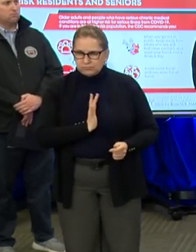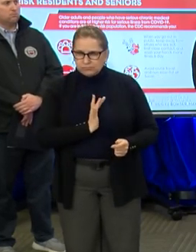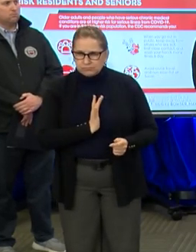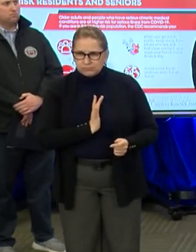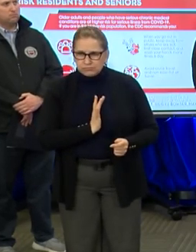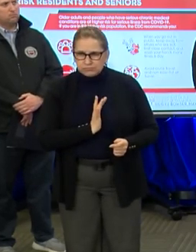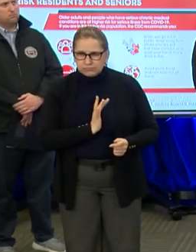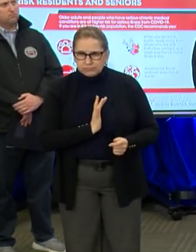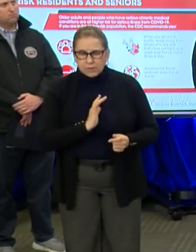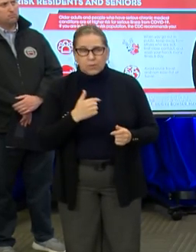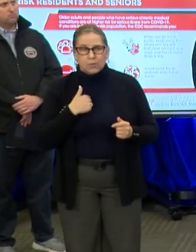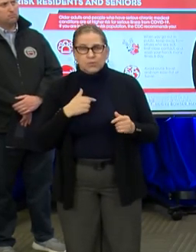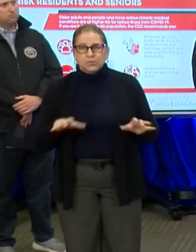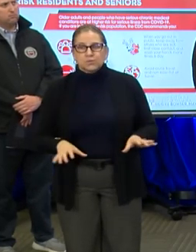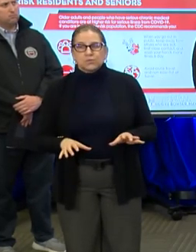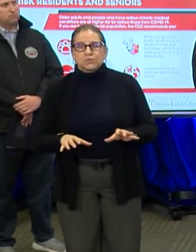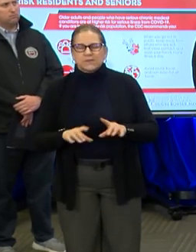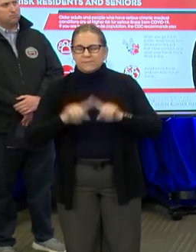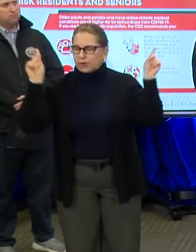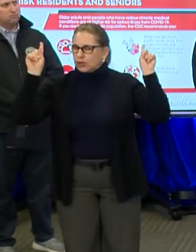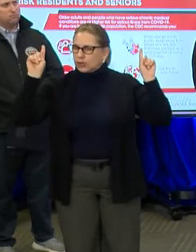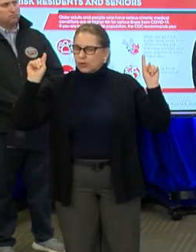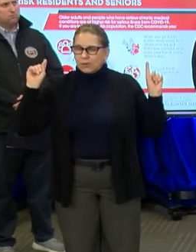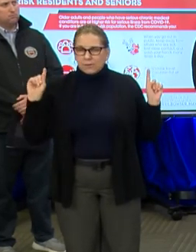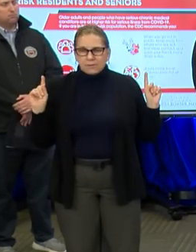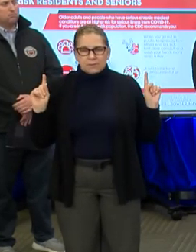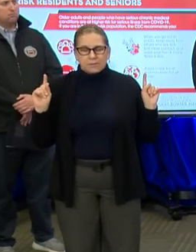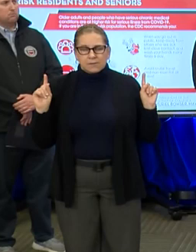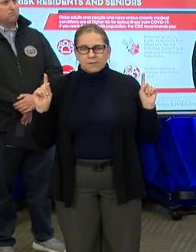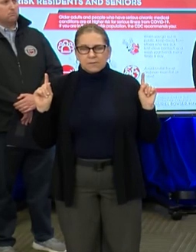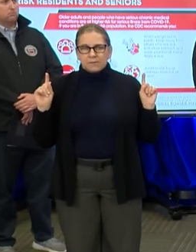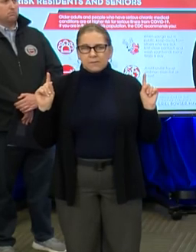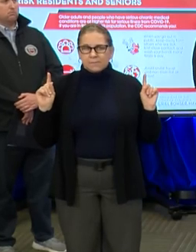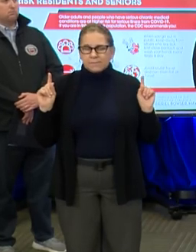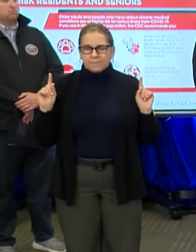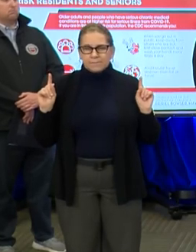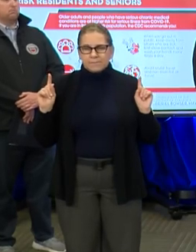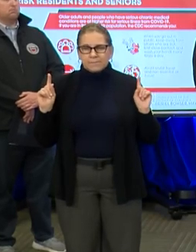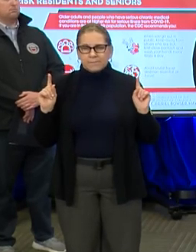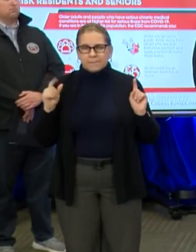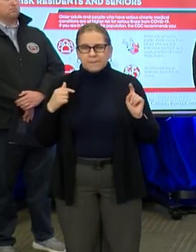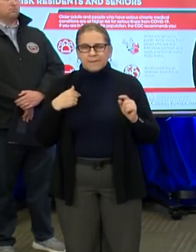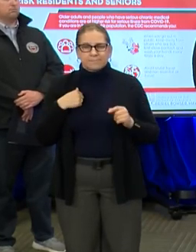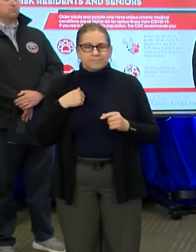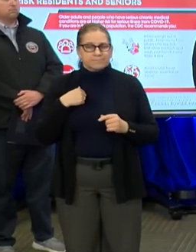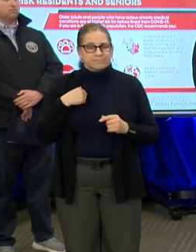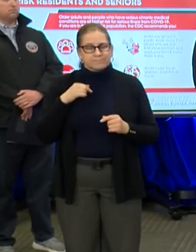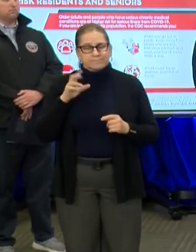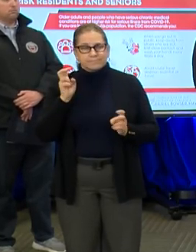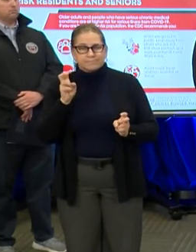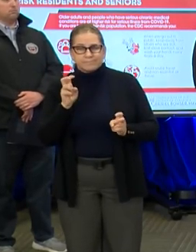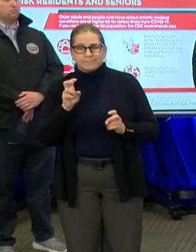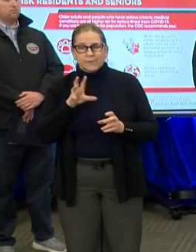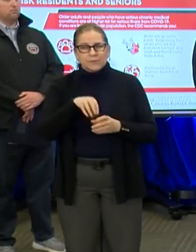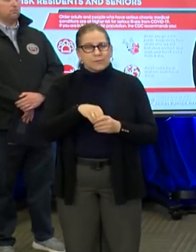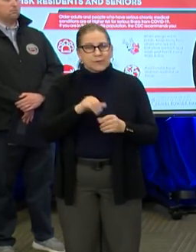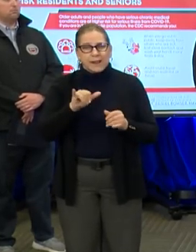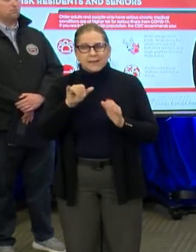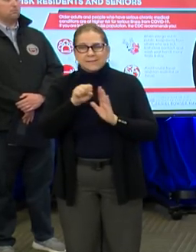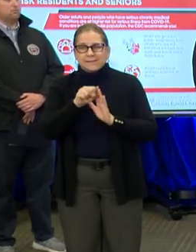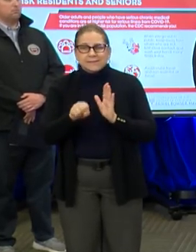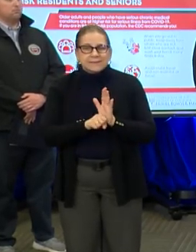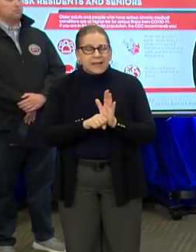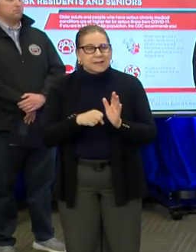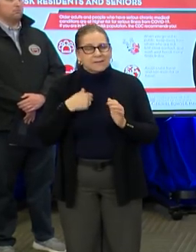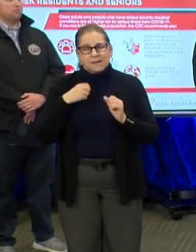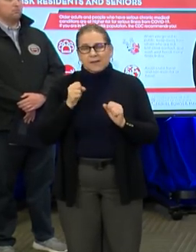sure that we're among the states, whether it is on the governor's calls with the president that we're on,